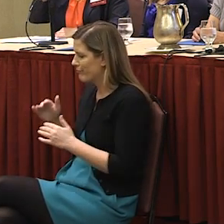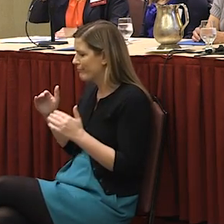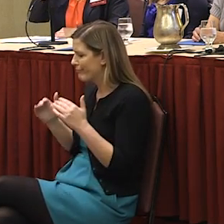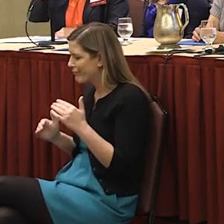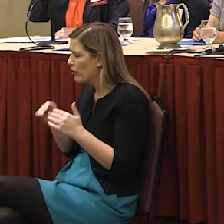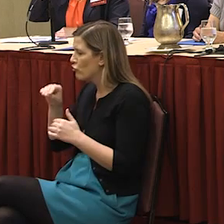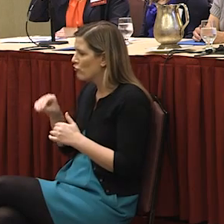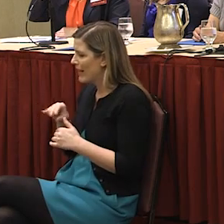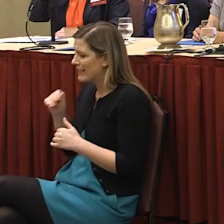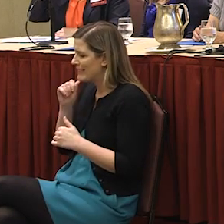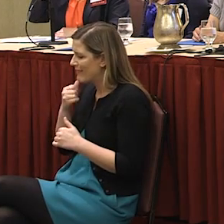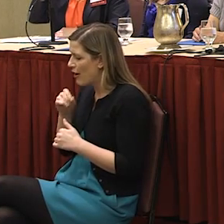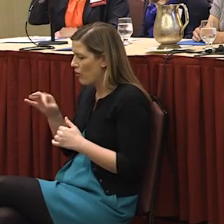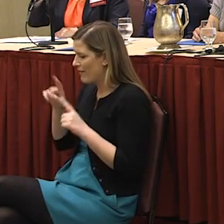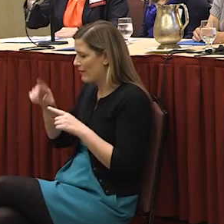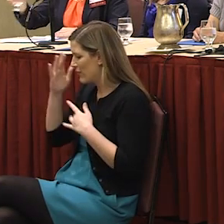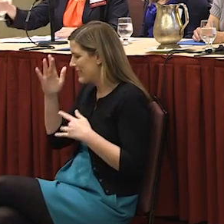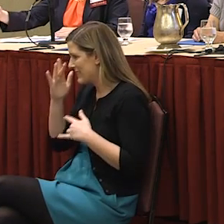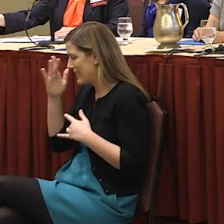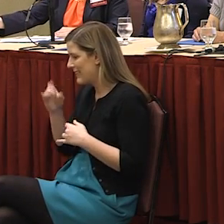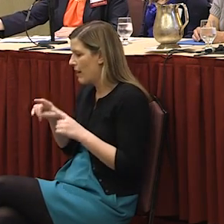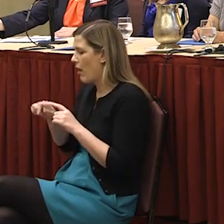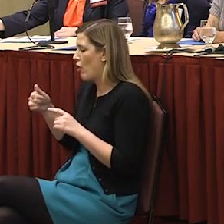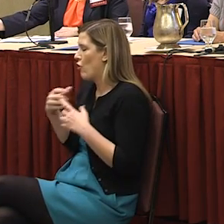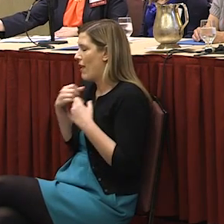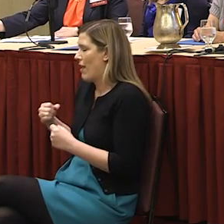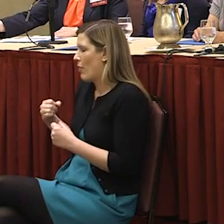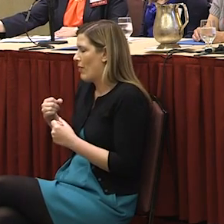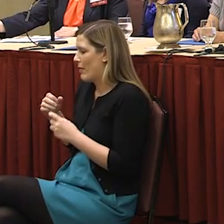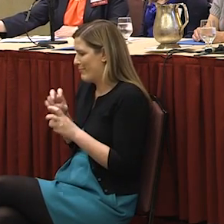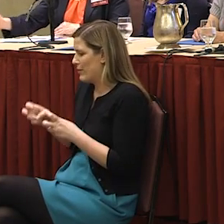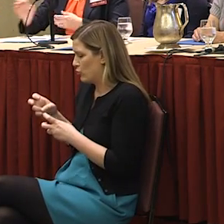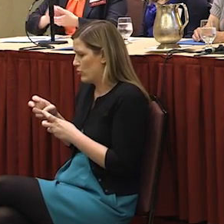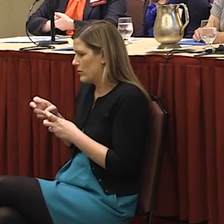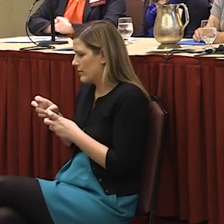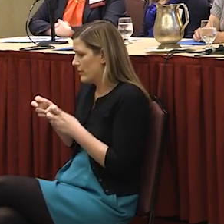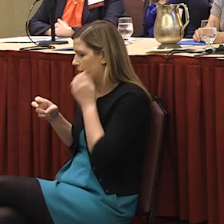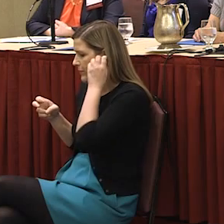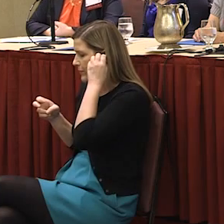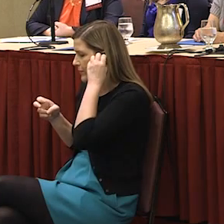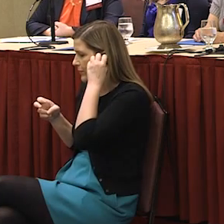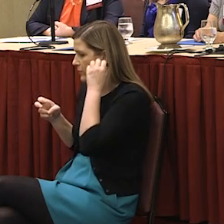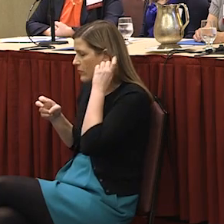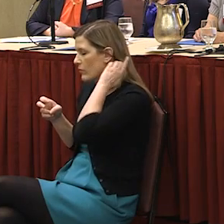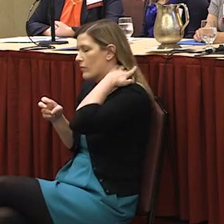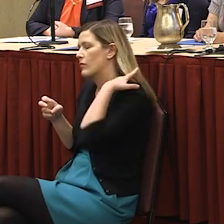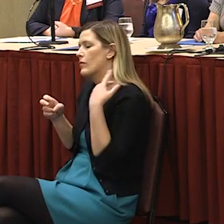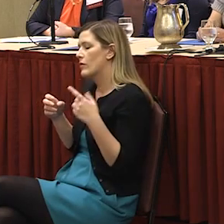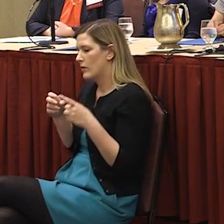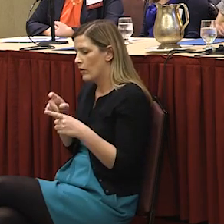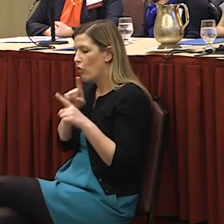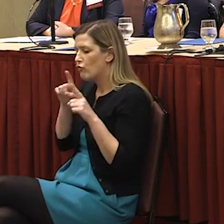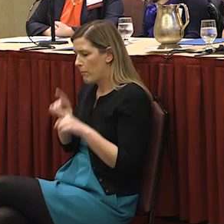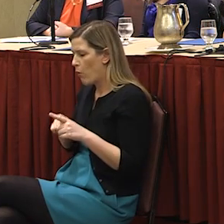and severity of diseases and other adverse health conditions. So in doing the report, which is